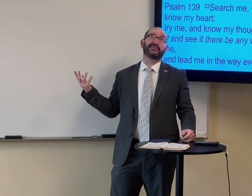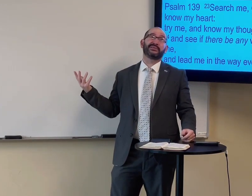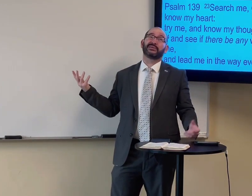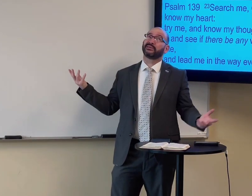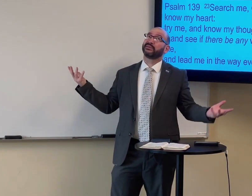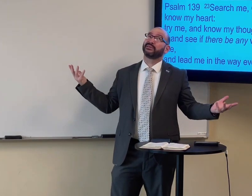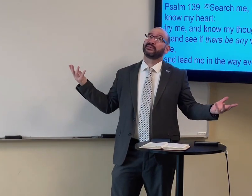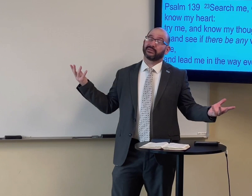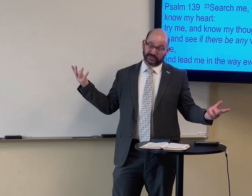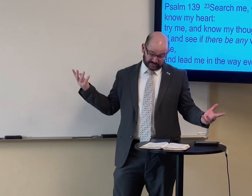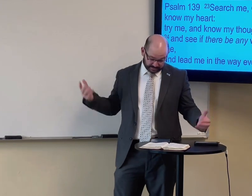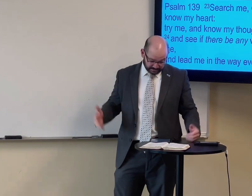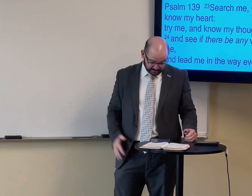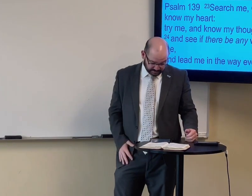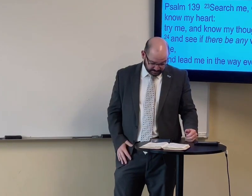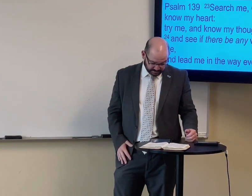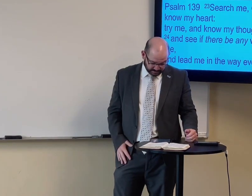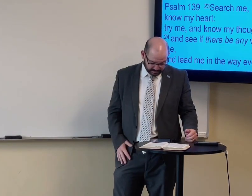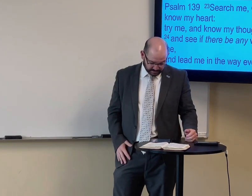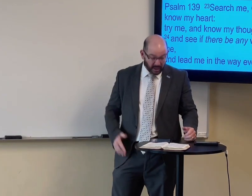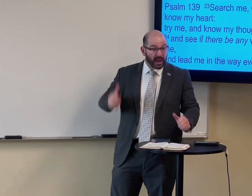my successes and failures in the past.